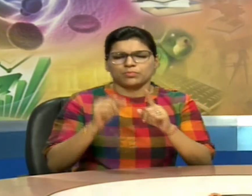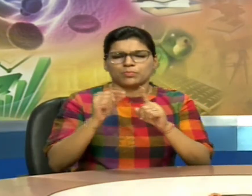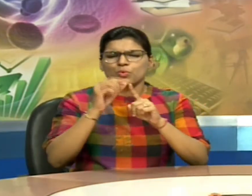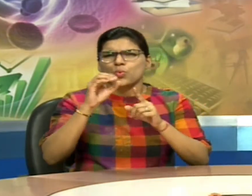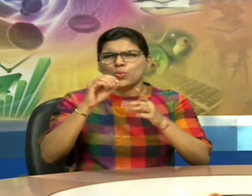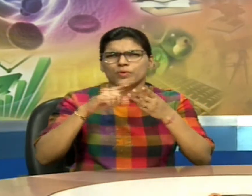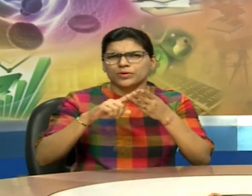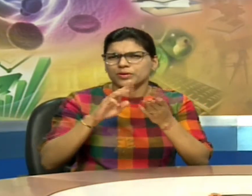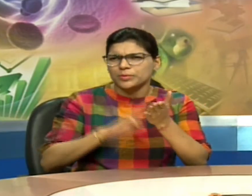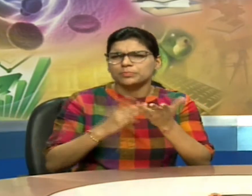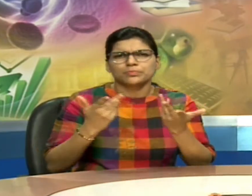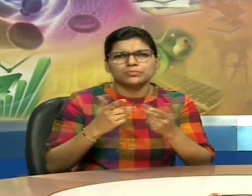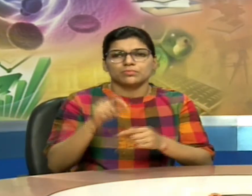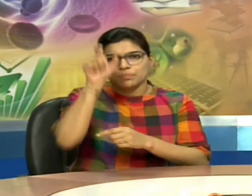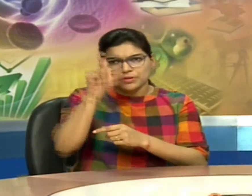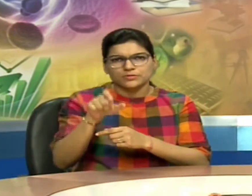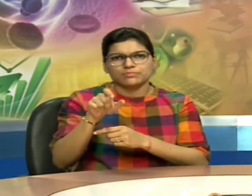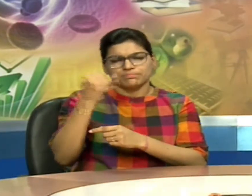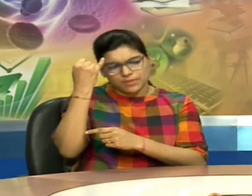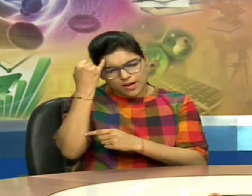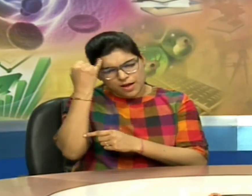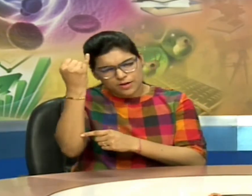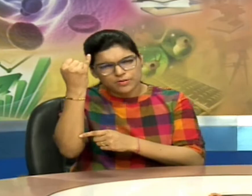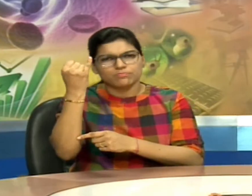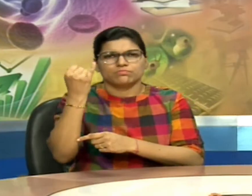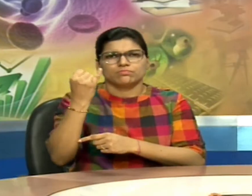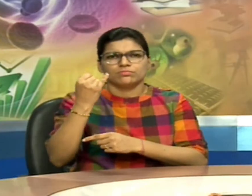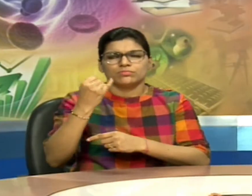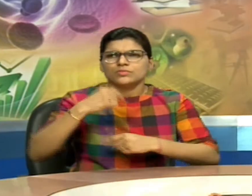poem, this is the spelling.